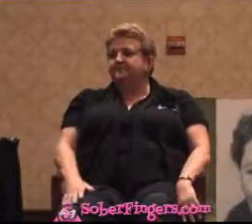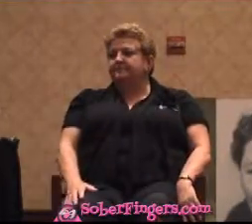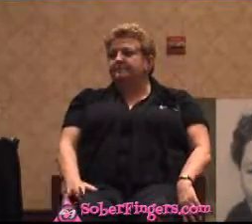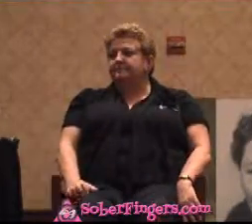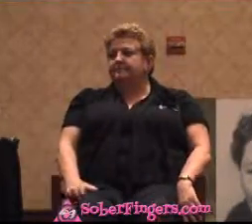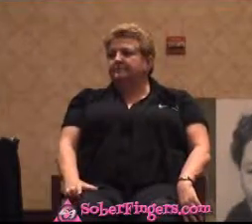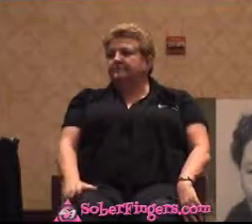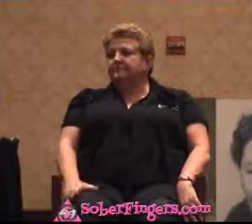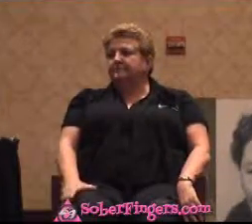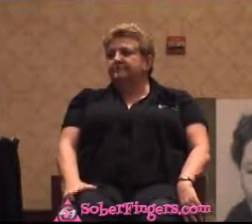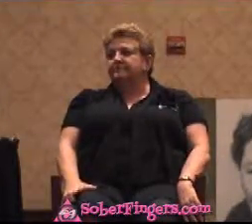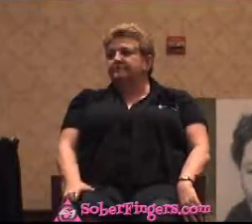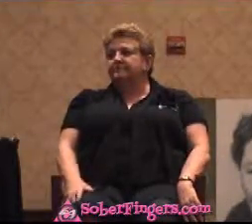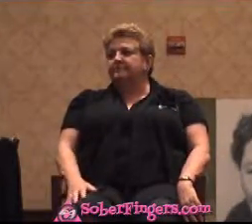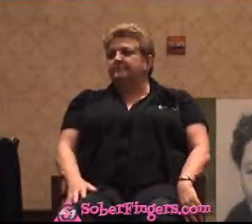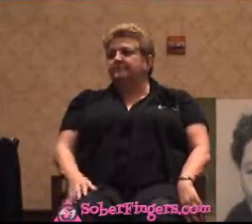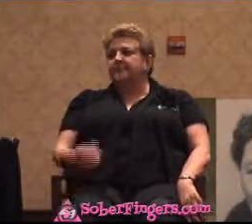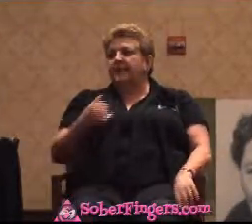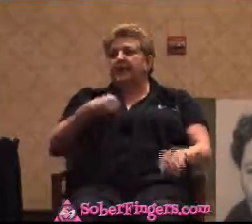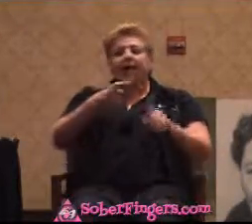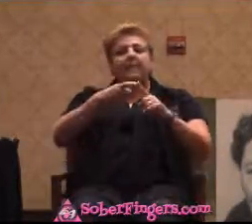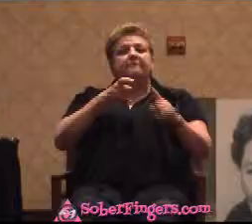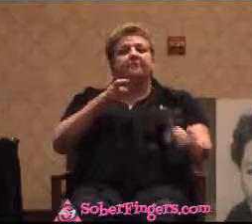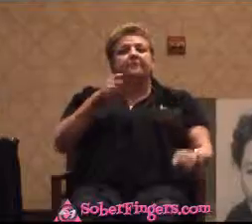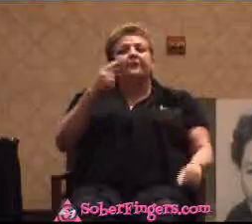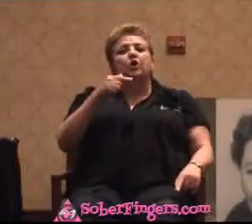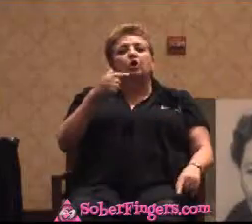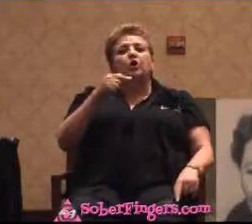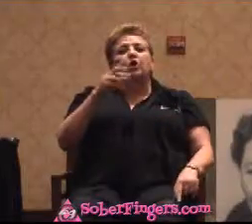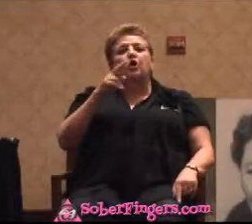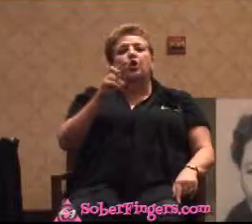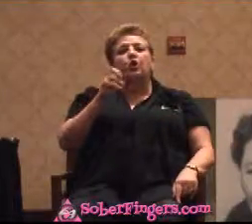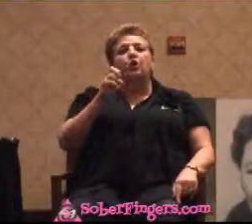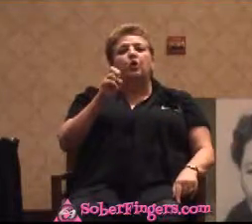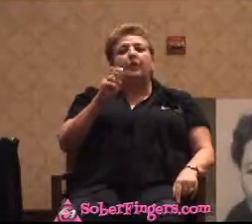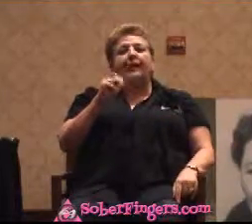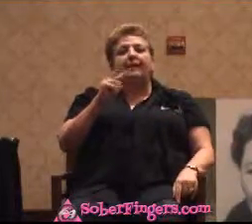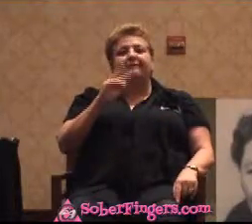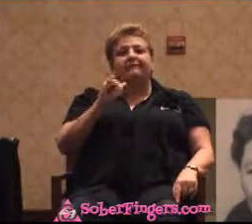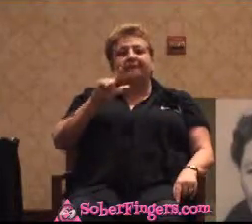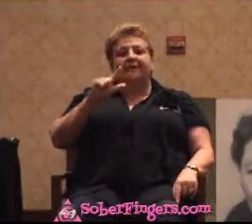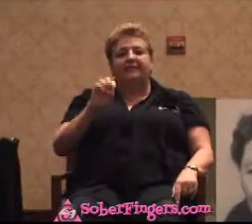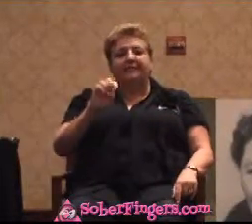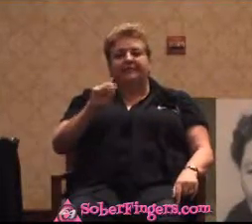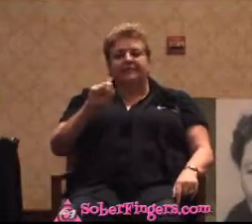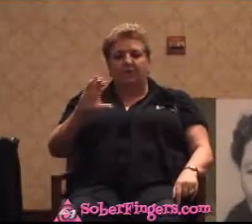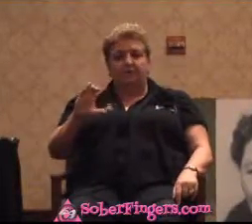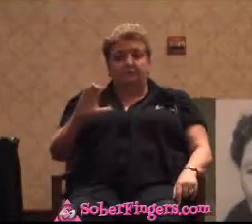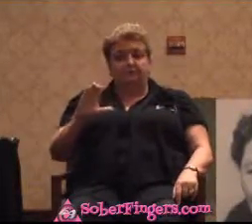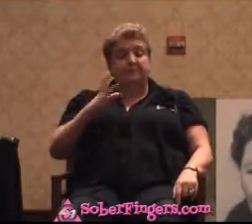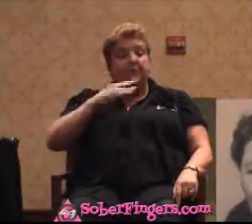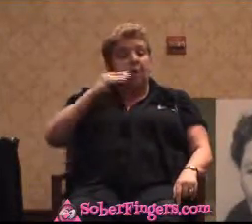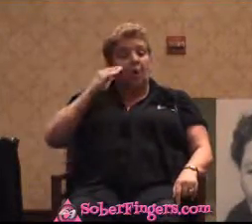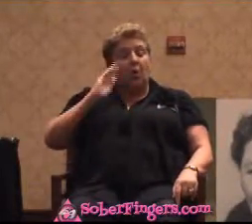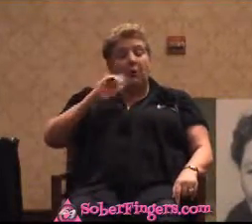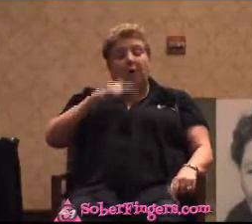I'm going to let you know that I'm from Greenville, South Carolina. And back home we lived in a little white house on a red dirt road, and we got our water